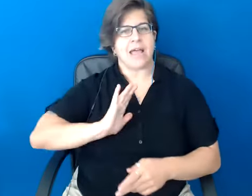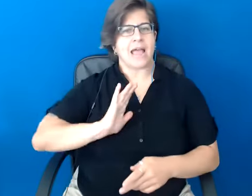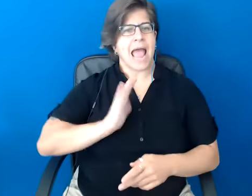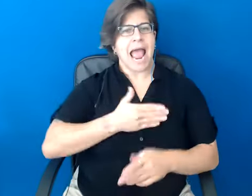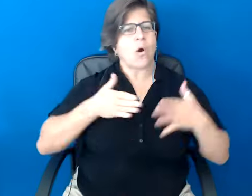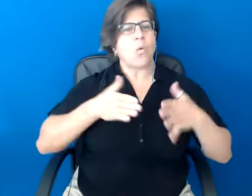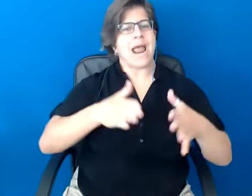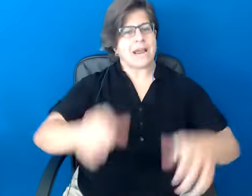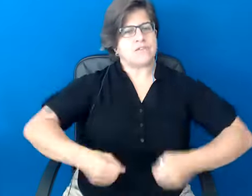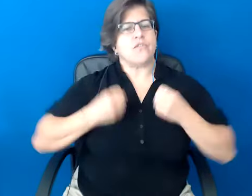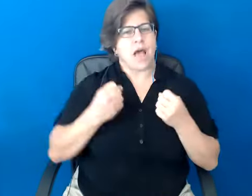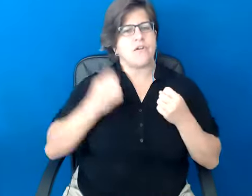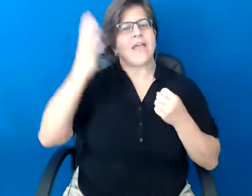in full strength our means of survival.